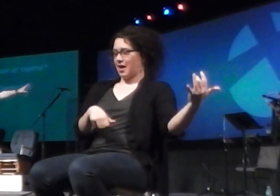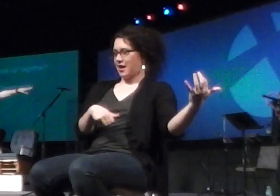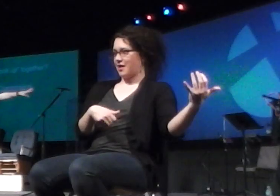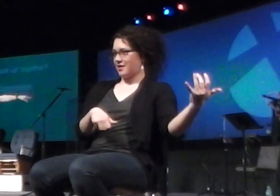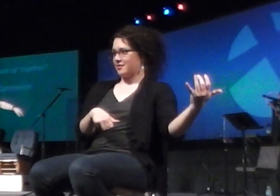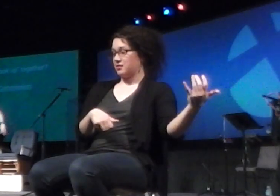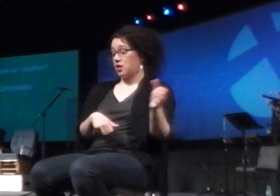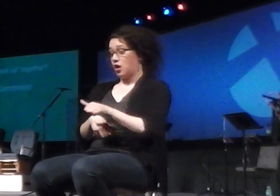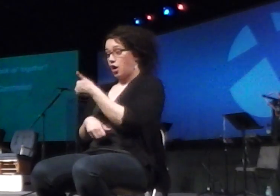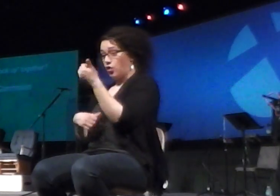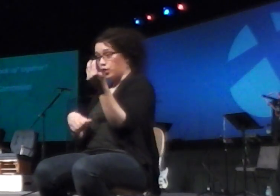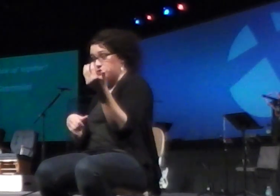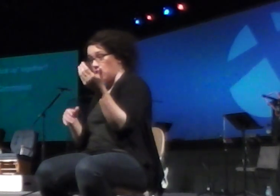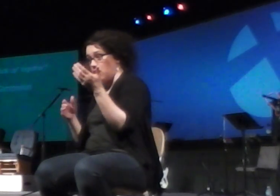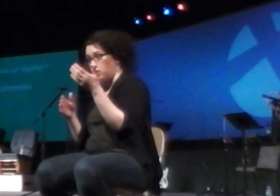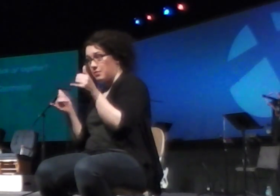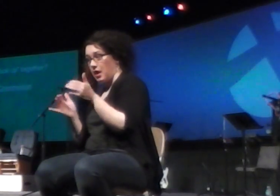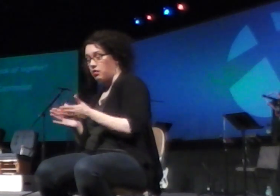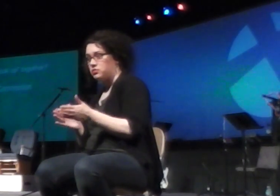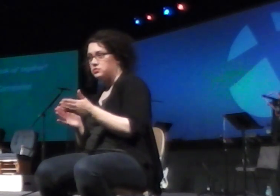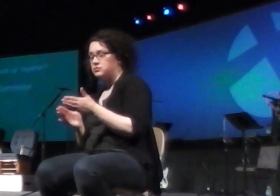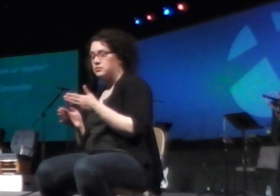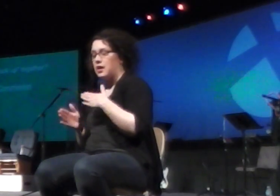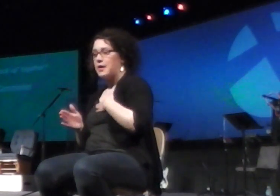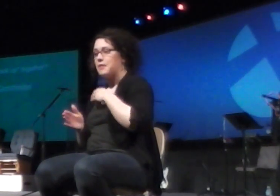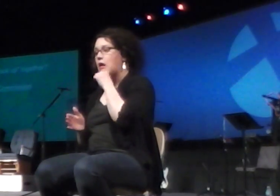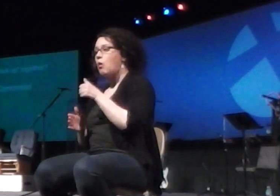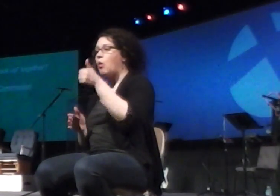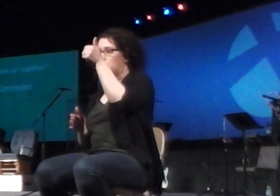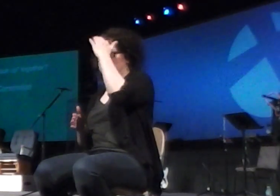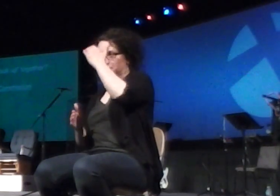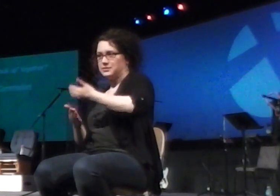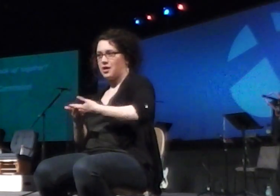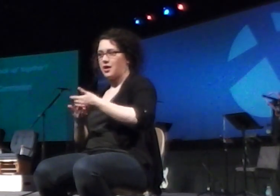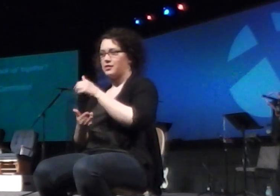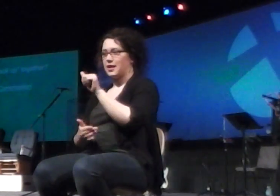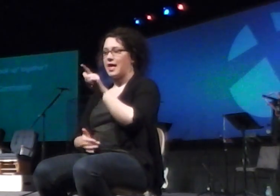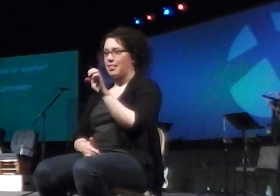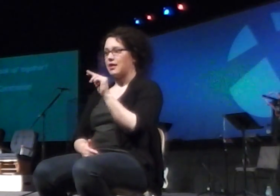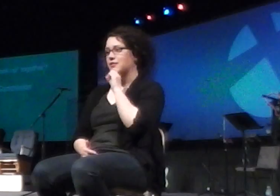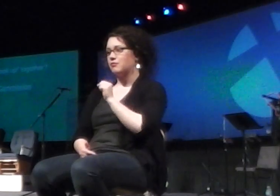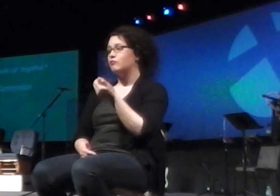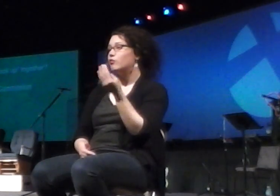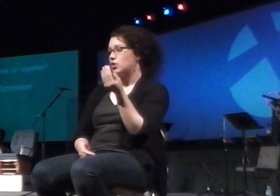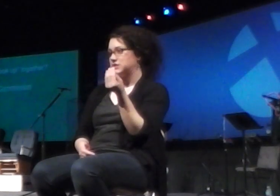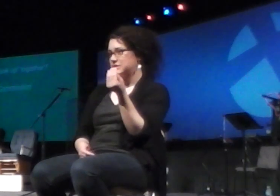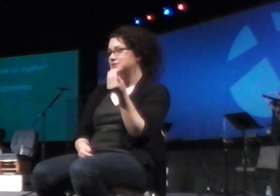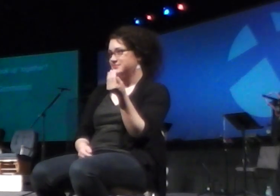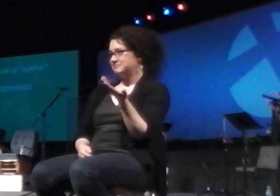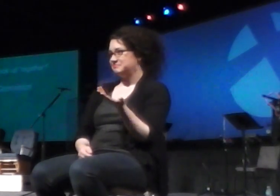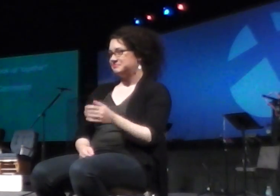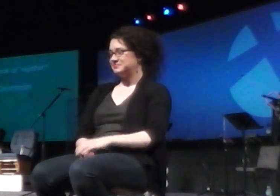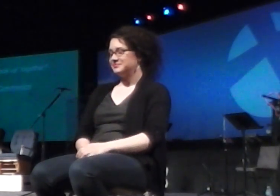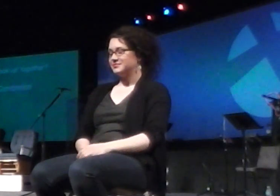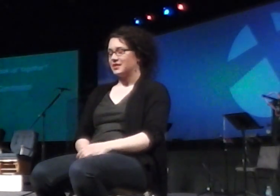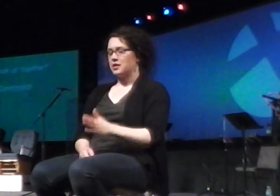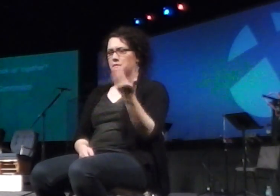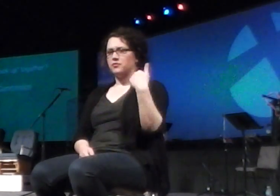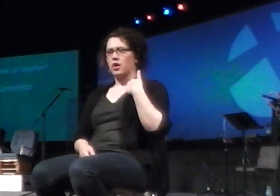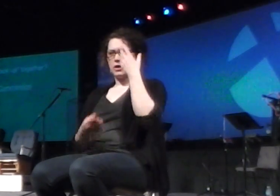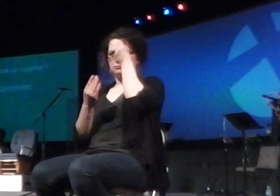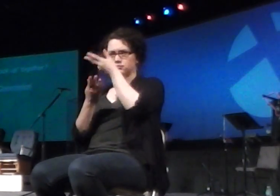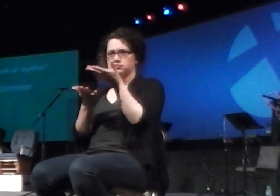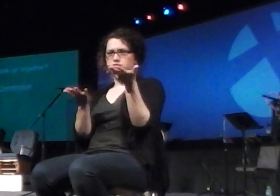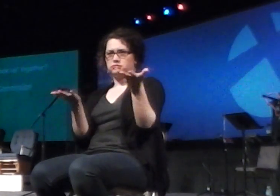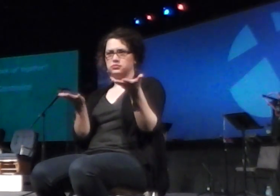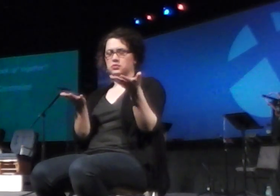other guitar player who was standing back here in the back is my oldest son, Alan. He's 14. And I've shared this before here